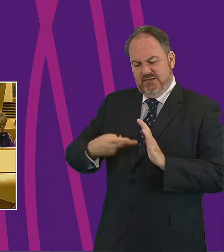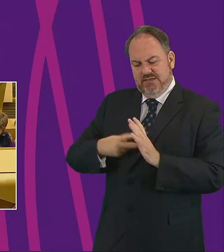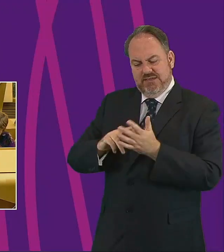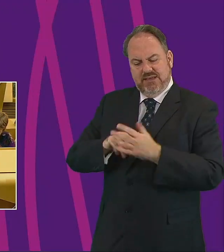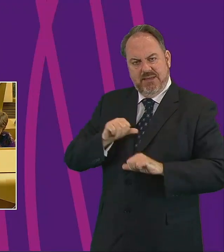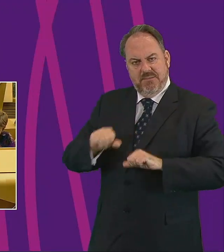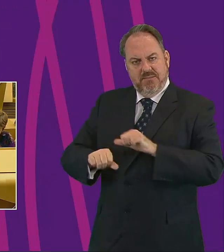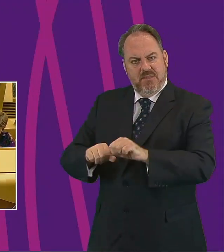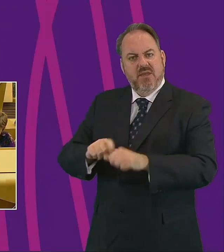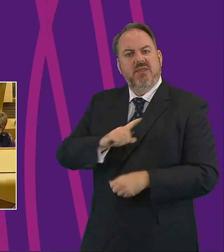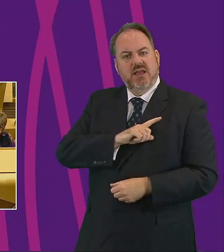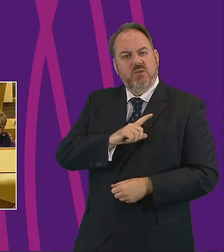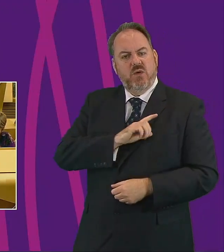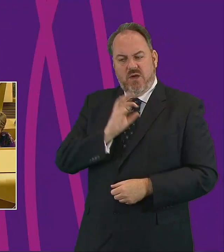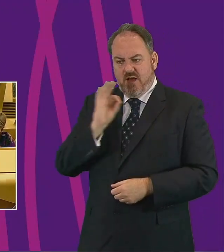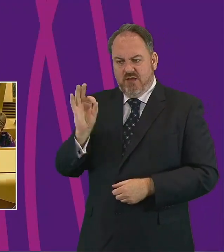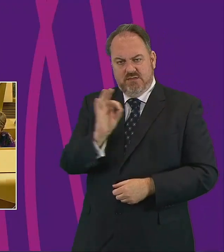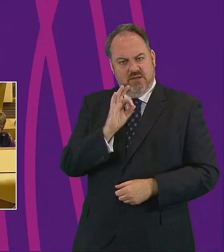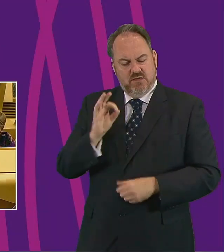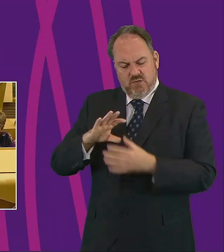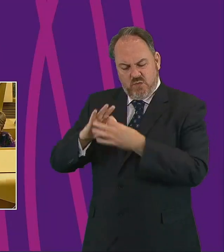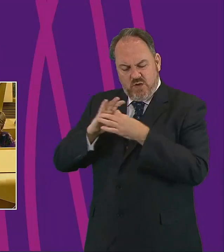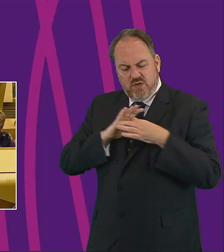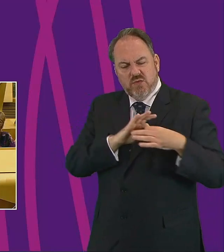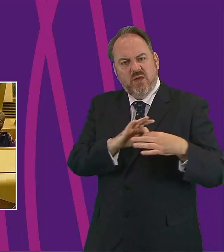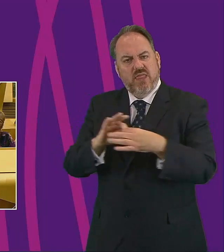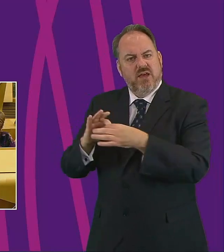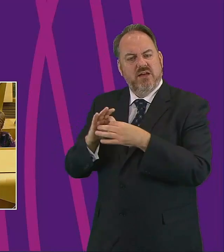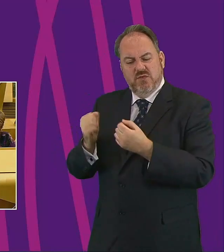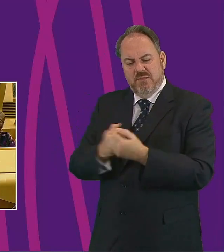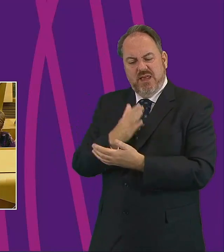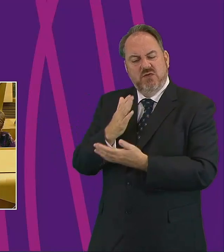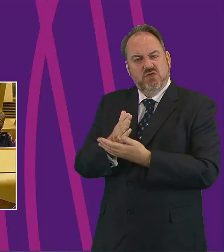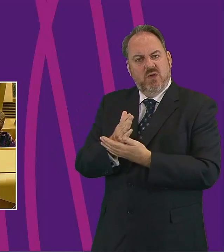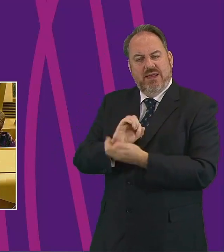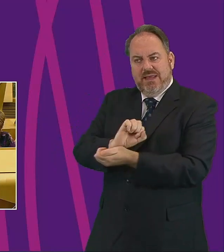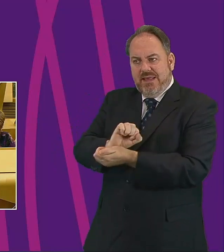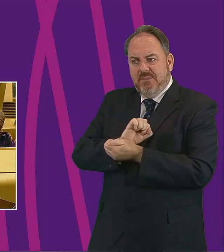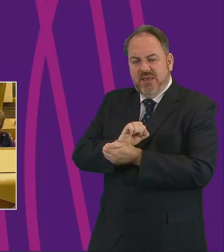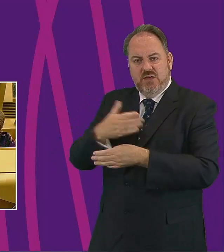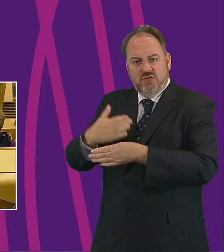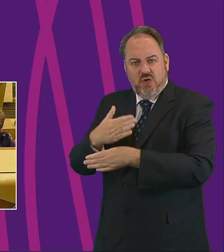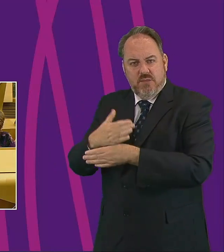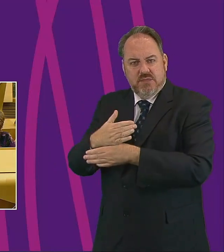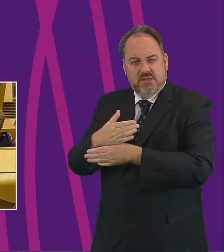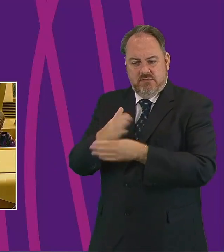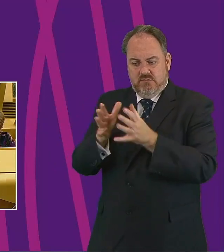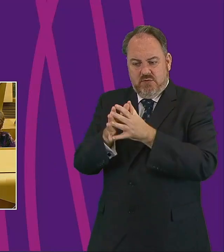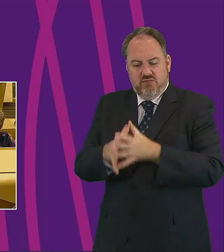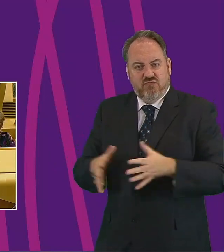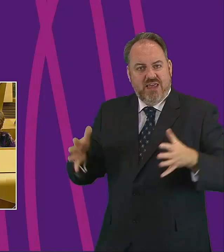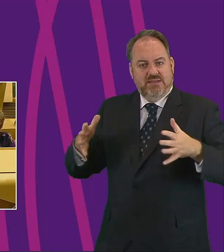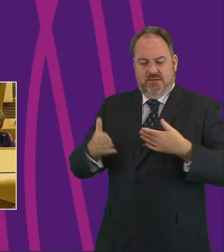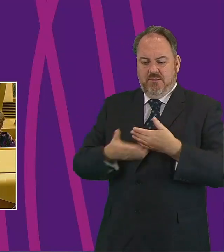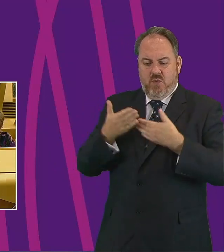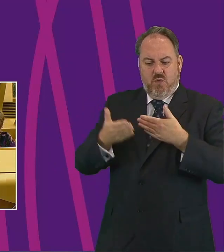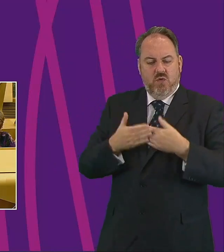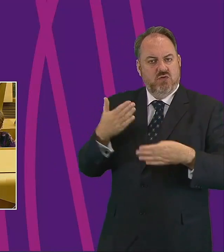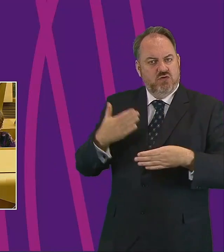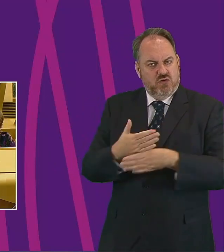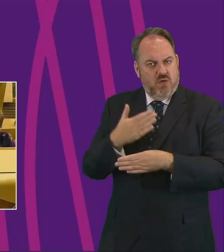to cooperate, to work together, to deliver job retention and job creation. So, can I ask the First Minister